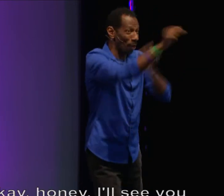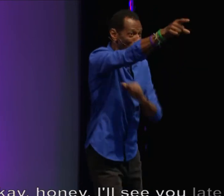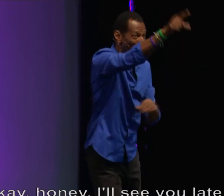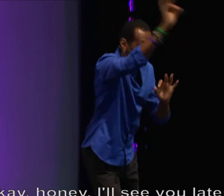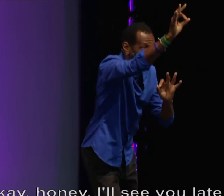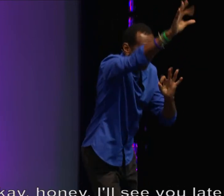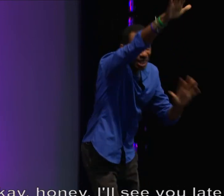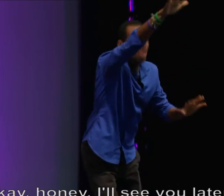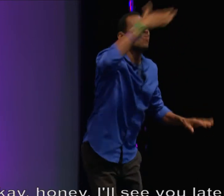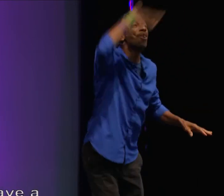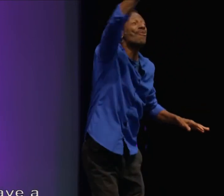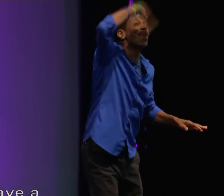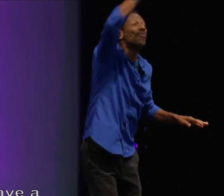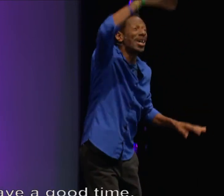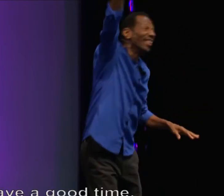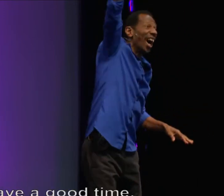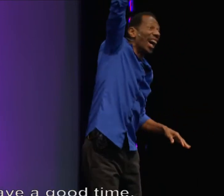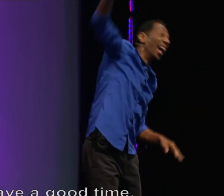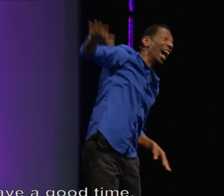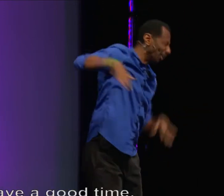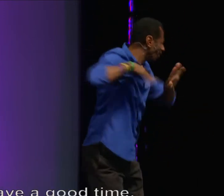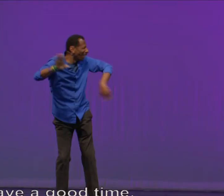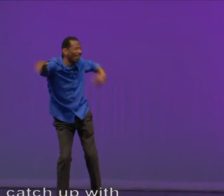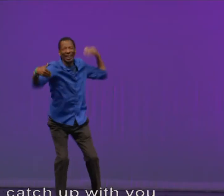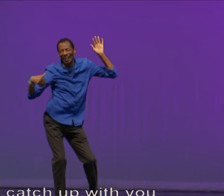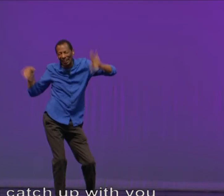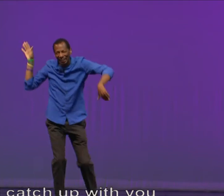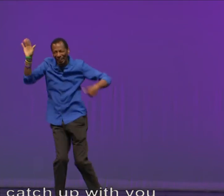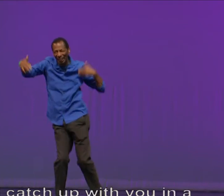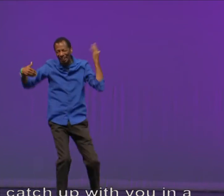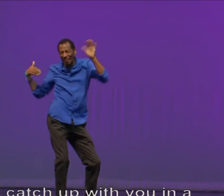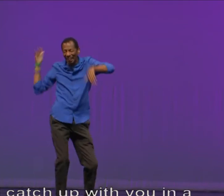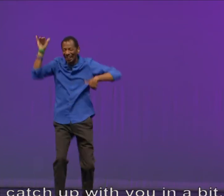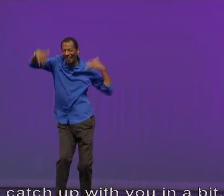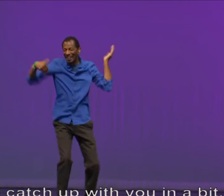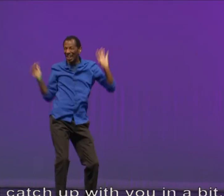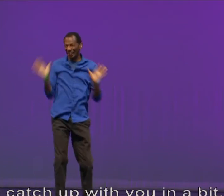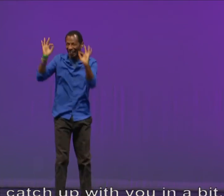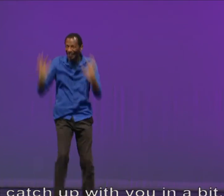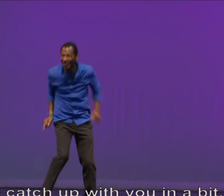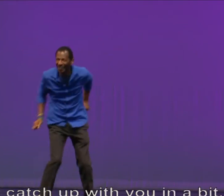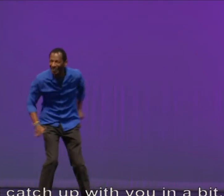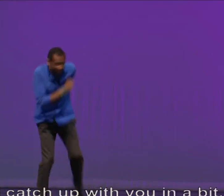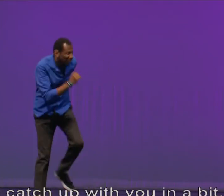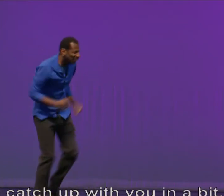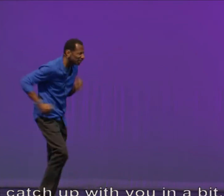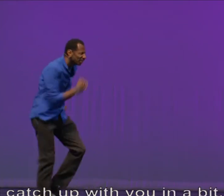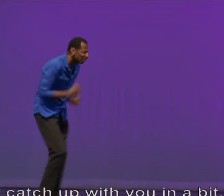I'll catch up with you in a bit. Mwah, mwah. See you soon. All right.